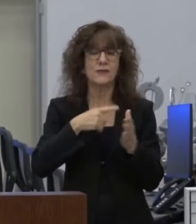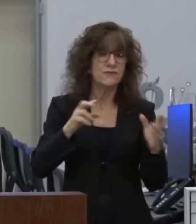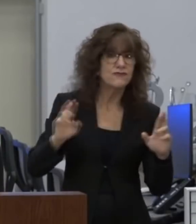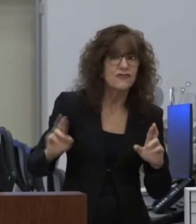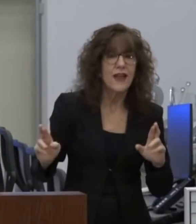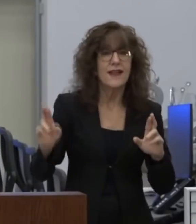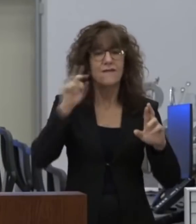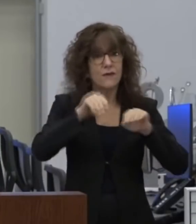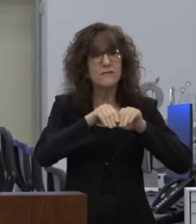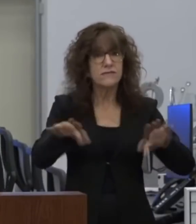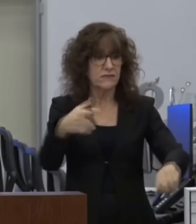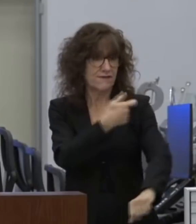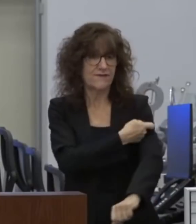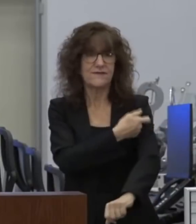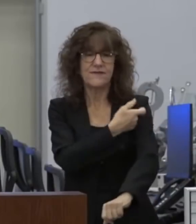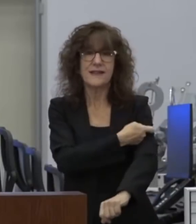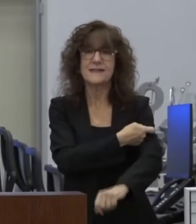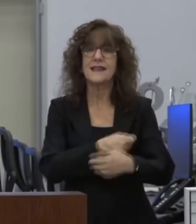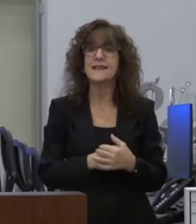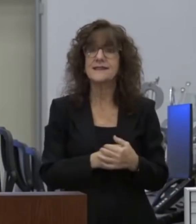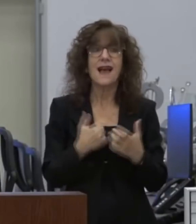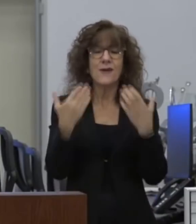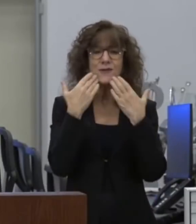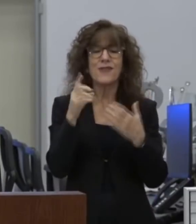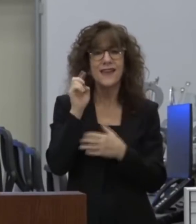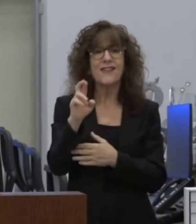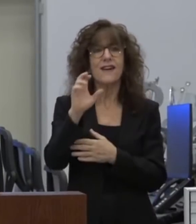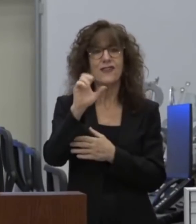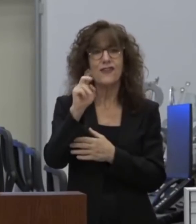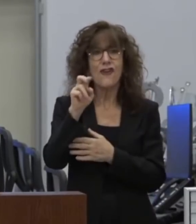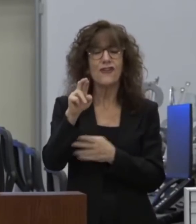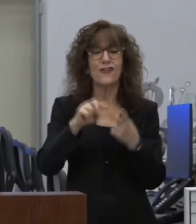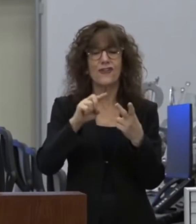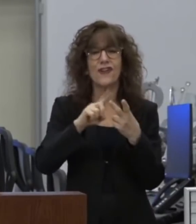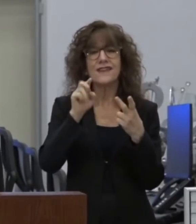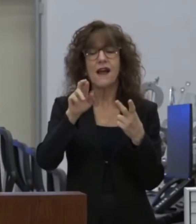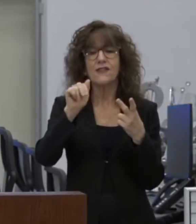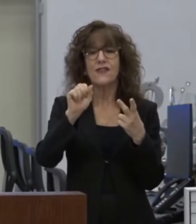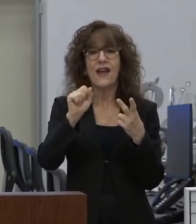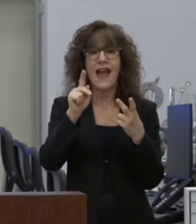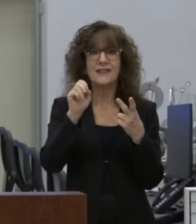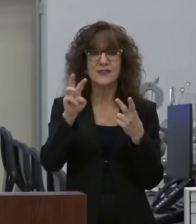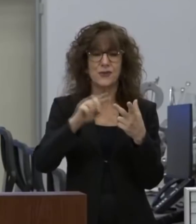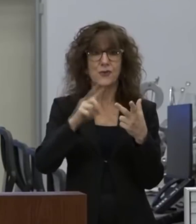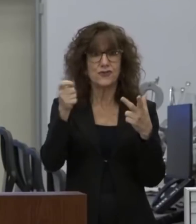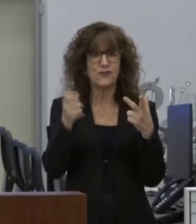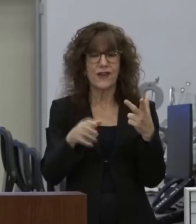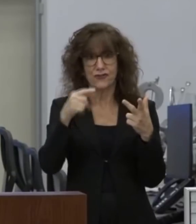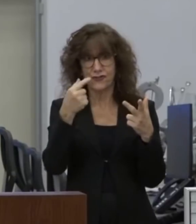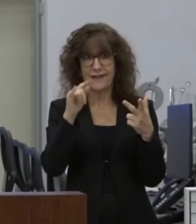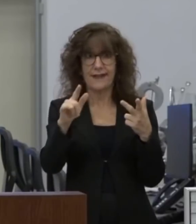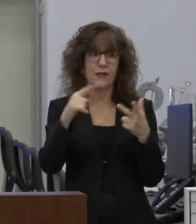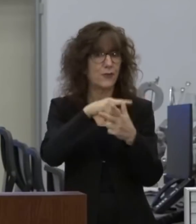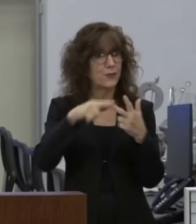mass distribution of vaccines. I want to thank Dr. Carter, Dr. Askew, and Director Gill, who already have